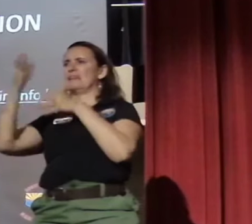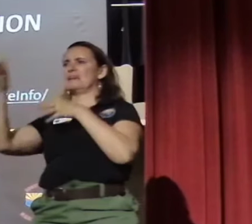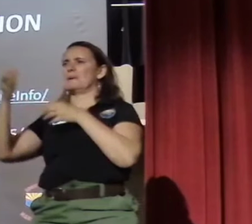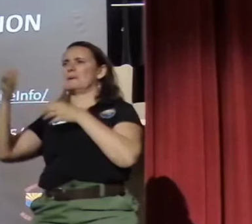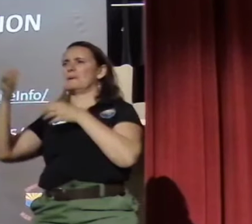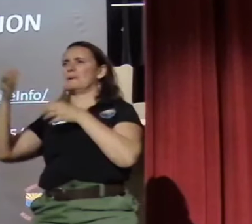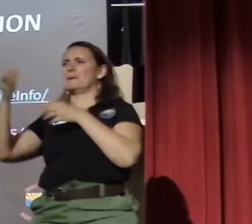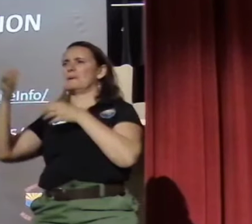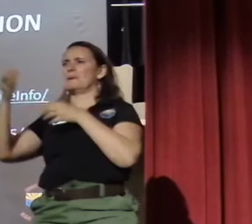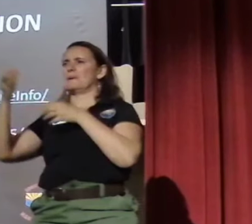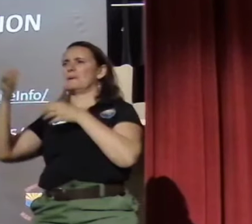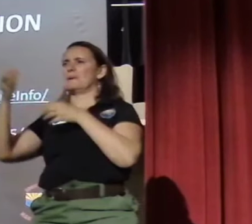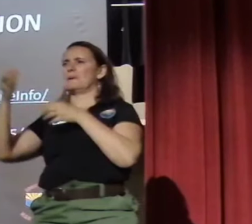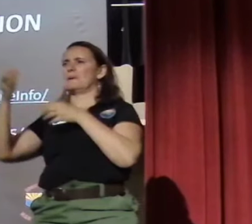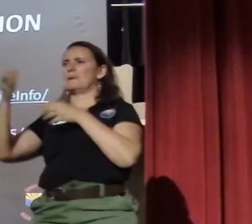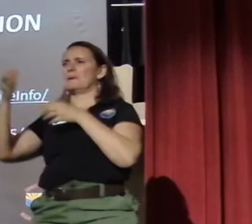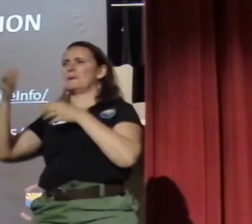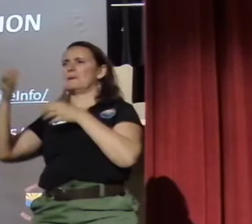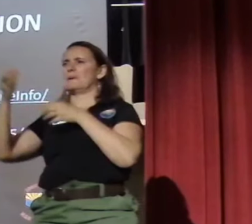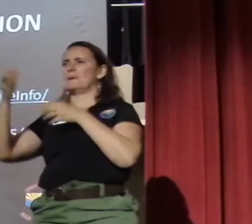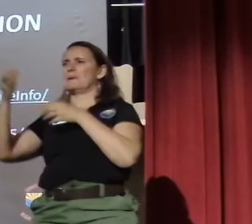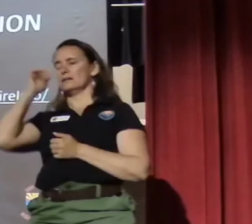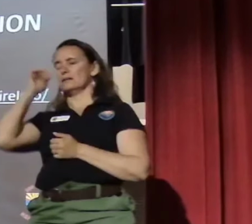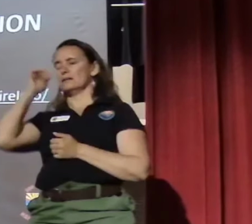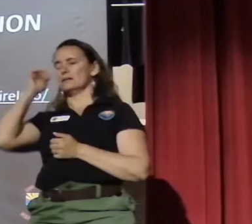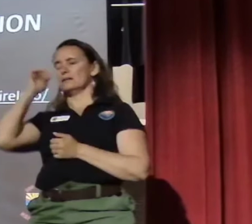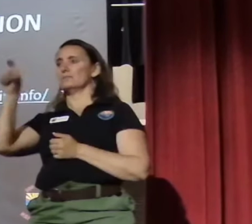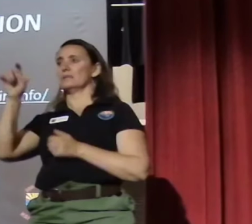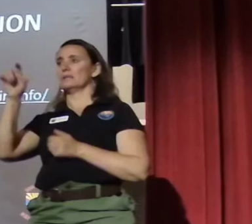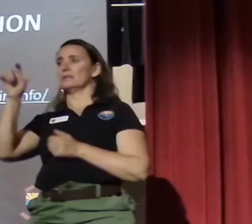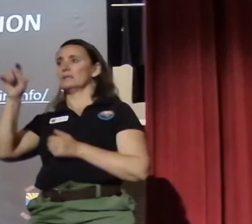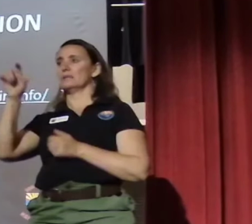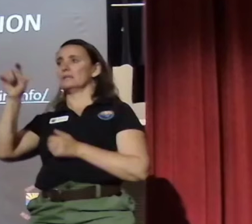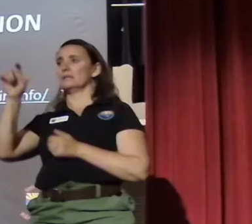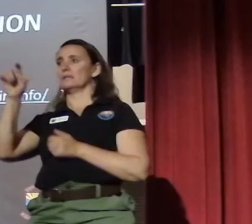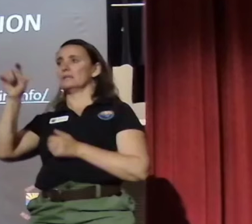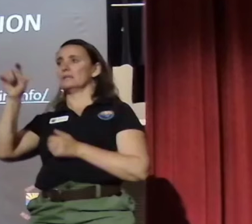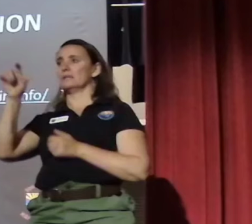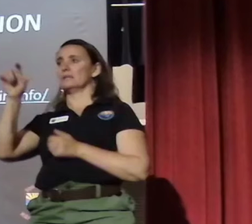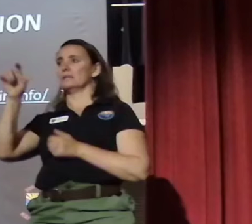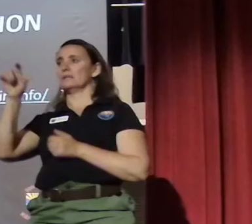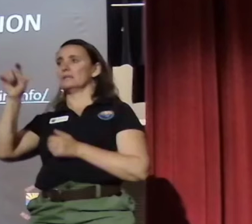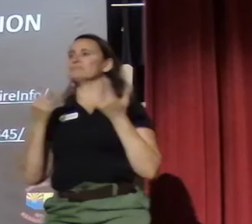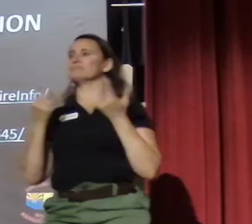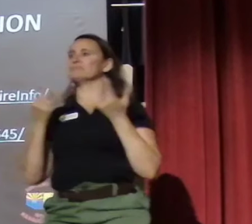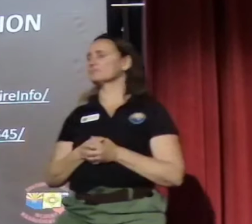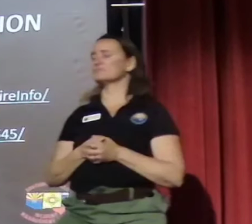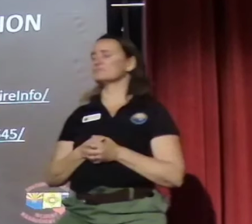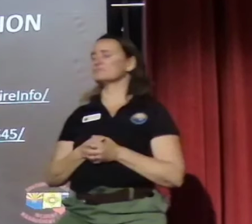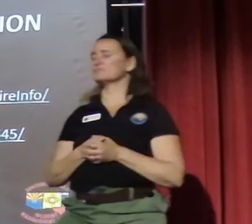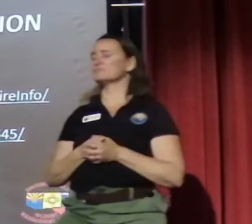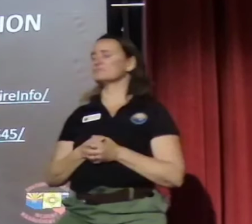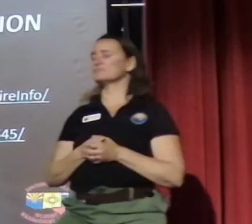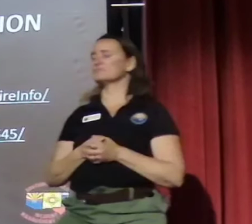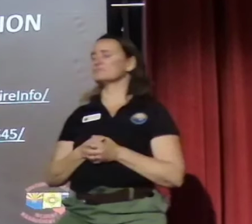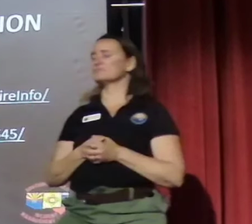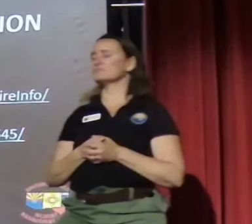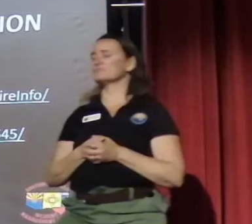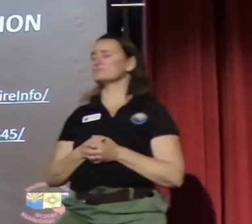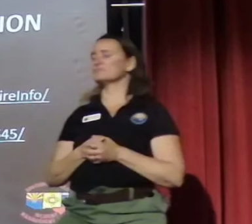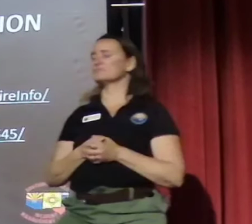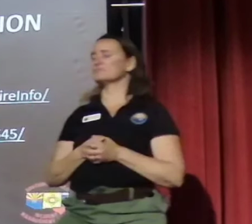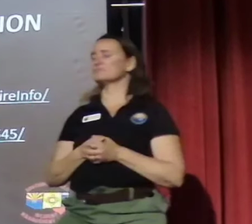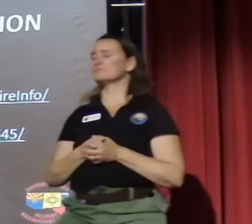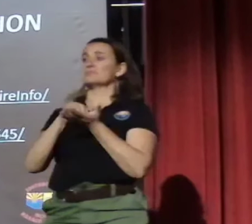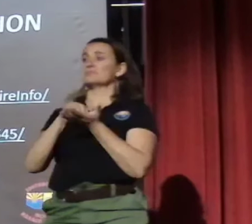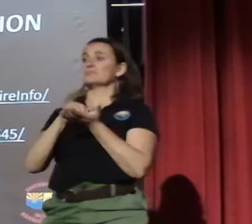And it's like they're trapped, not supposed to be. It's like, man, are we in the U.S. or what? So the question was, again,